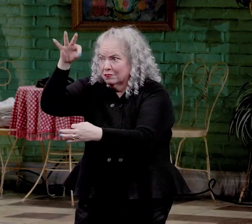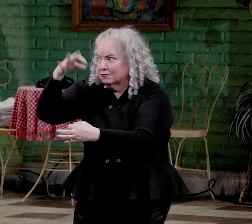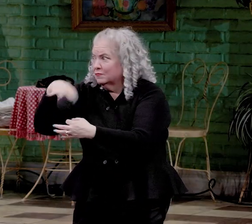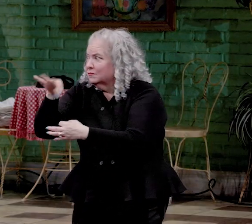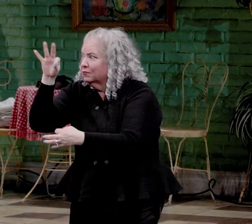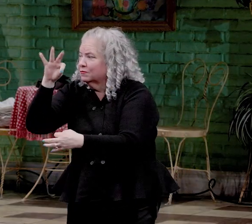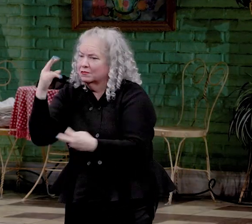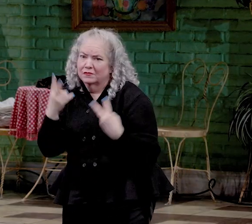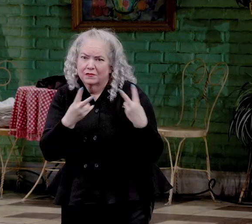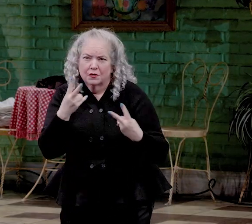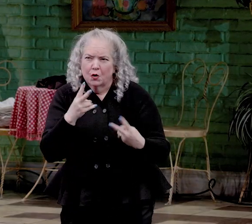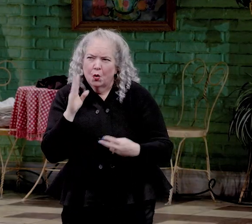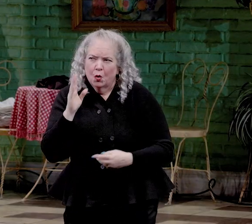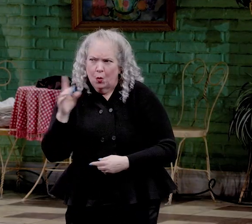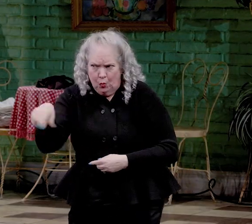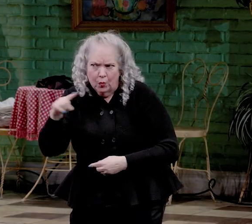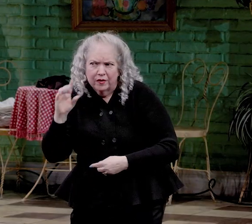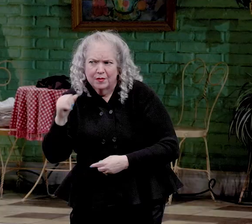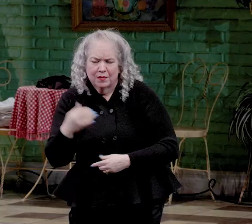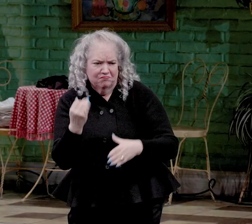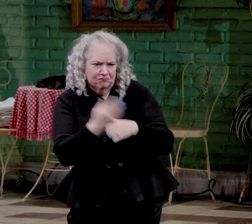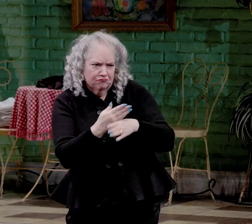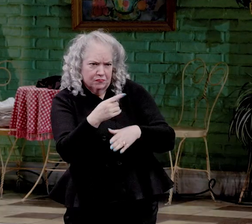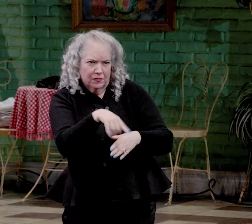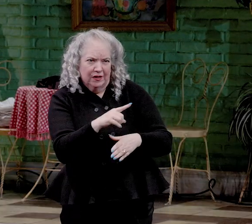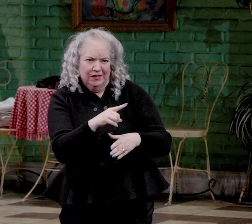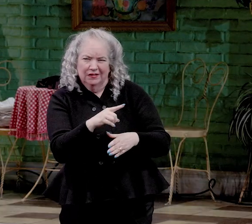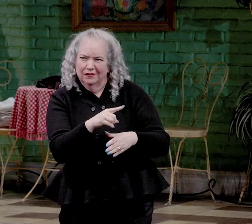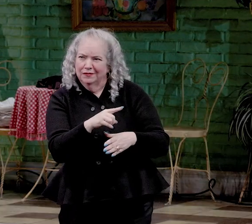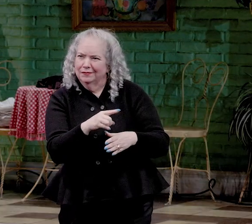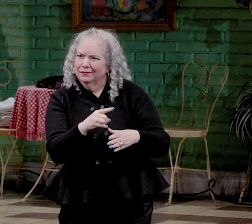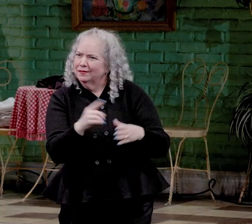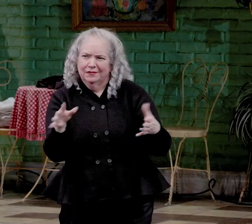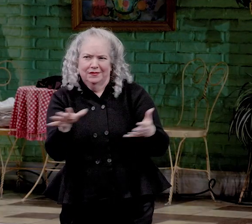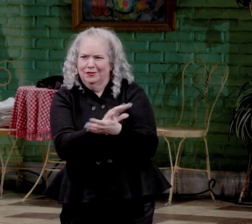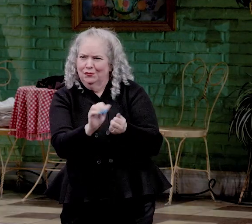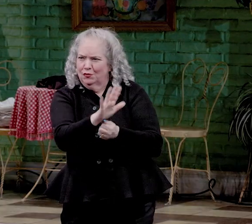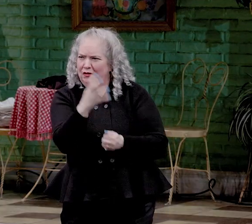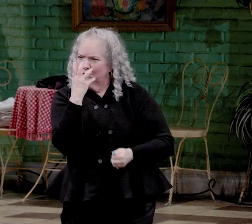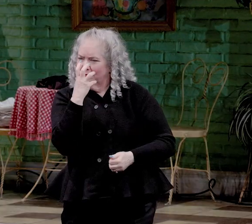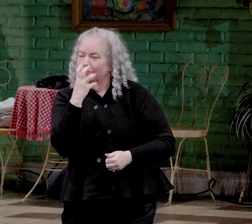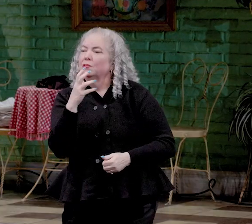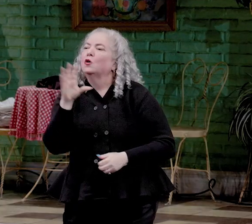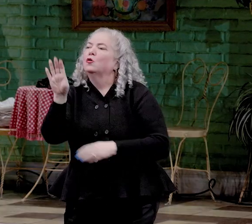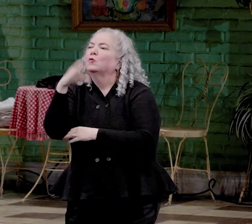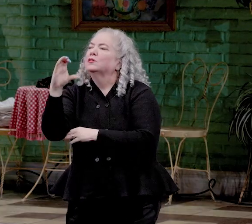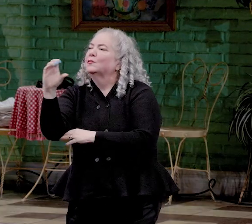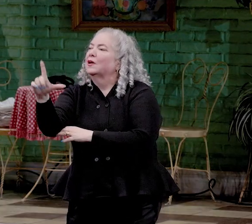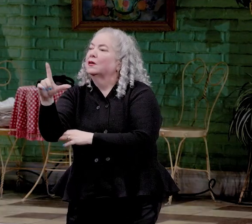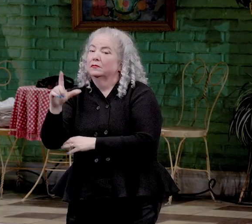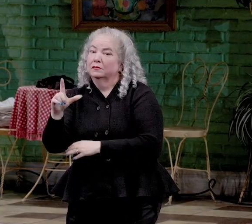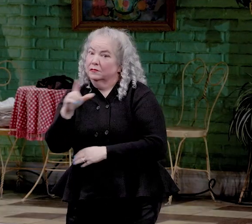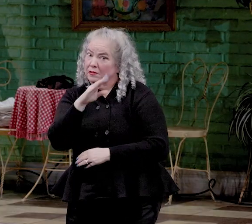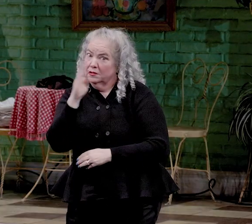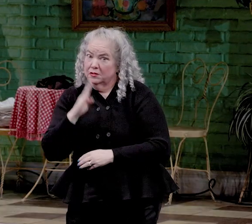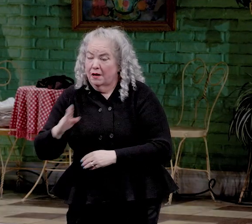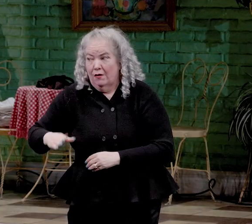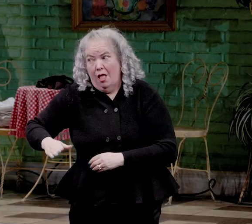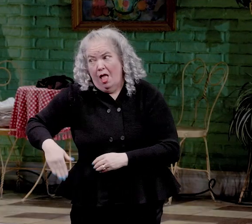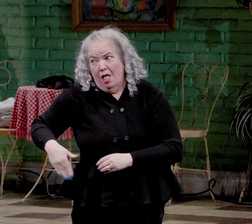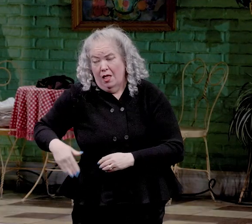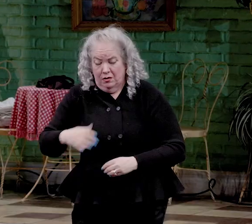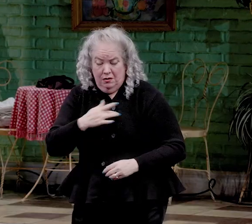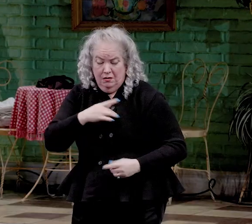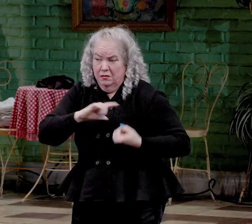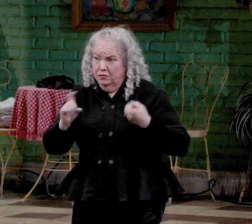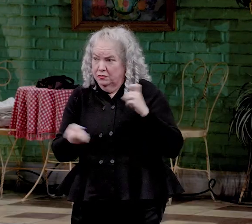their intervention prompt him to change his humbug ways? A Christmas Carol reminds us that it's never too late to have a change